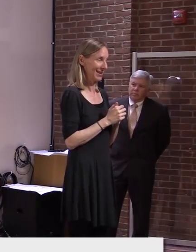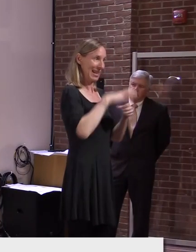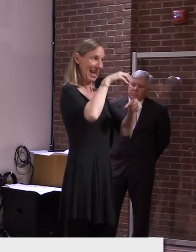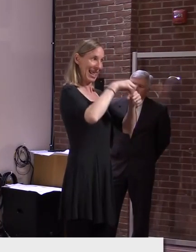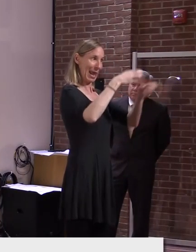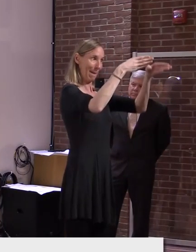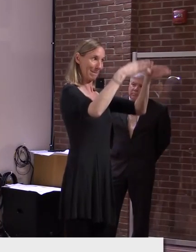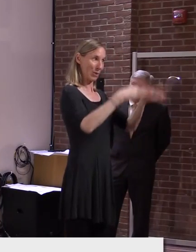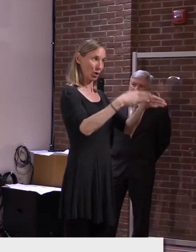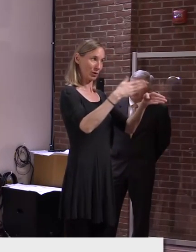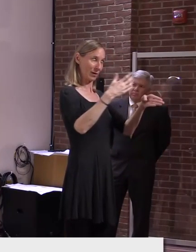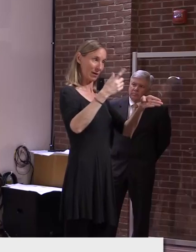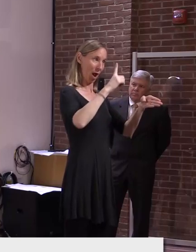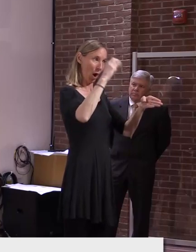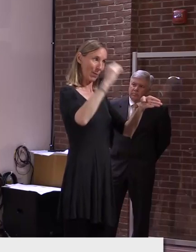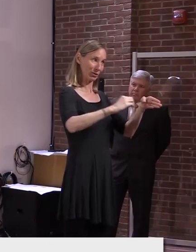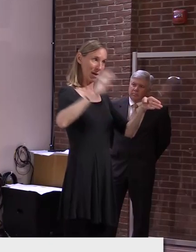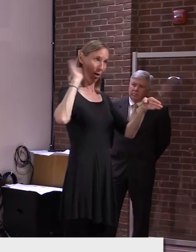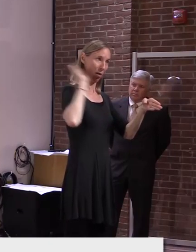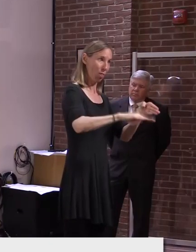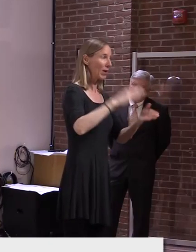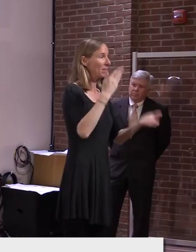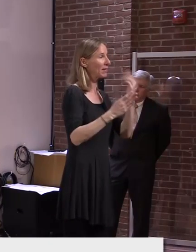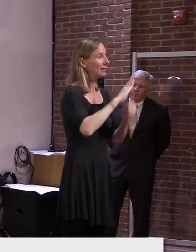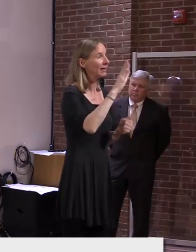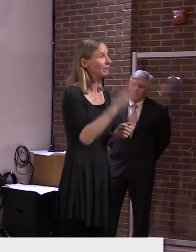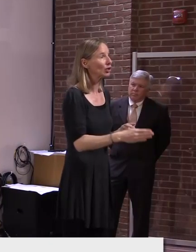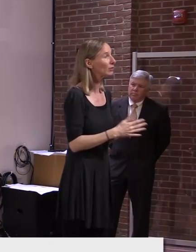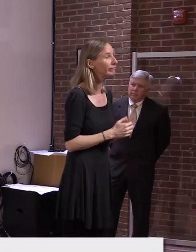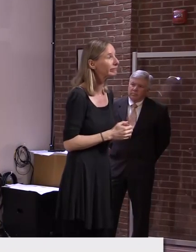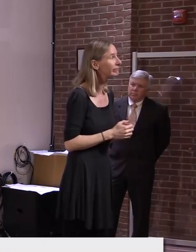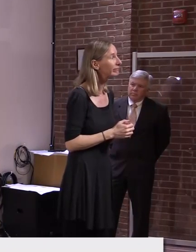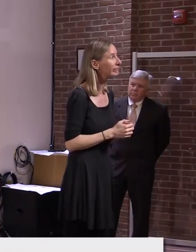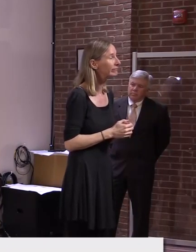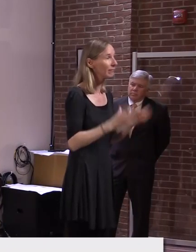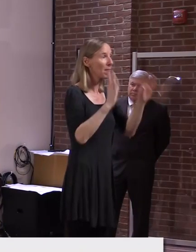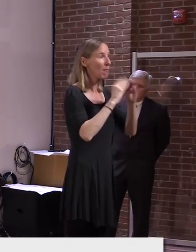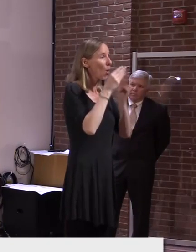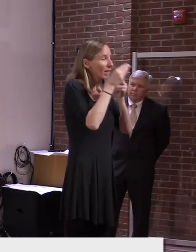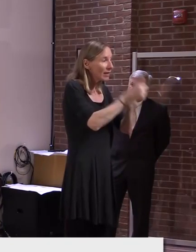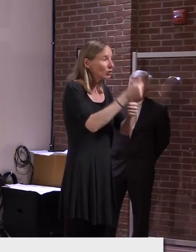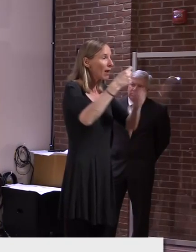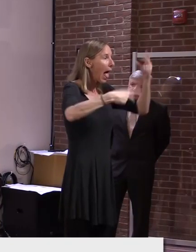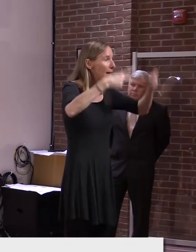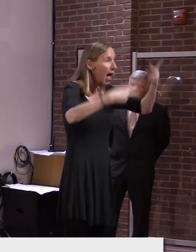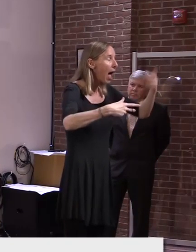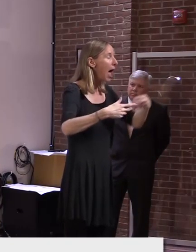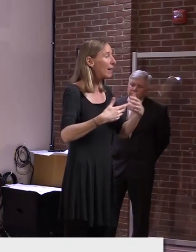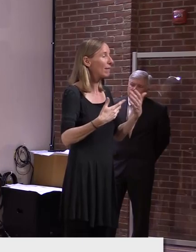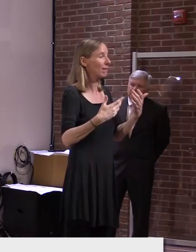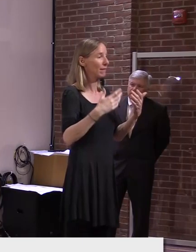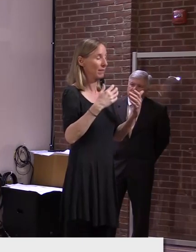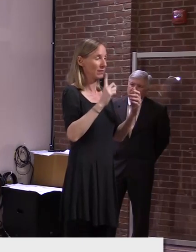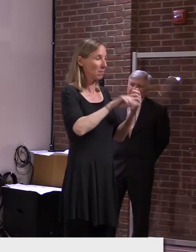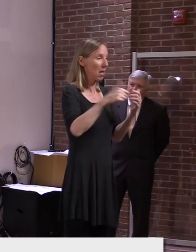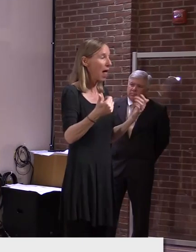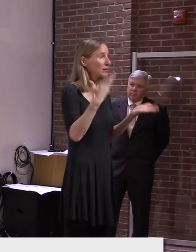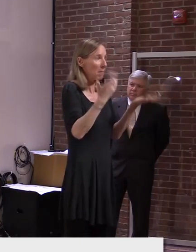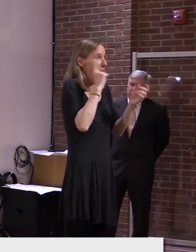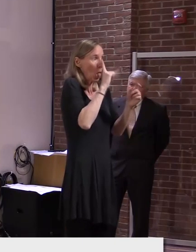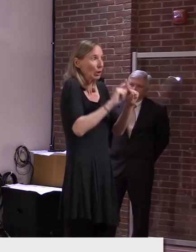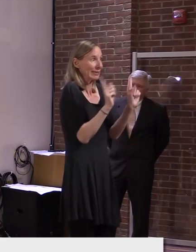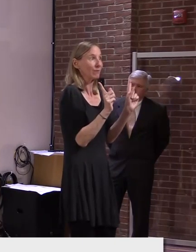what some would assume to be normal. We might be able to be more efficient in the way we do things, so it may be different,